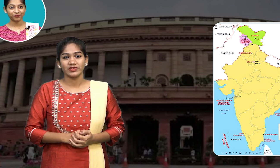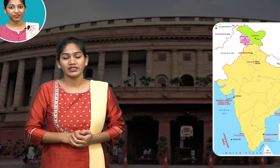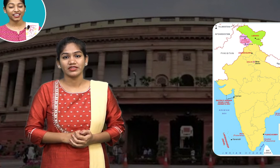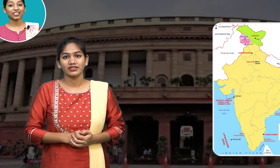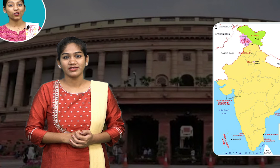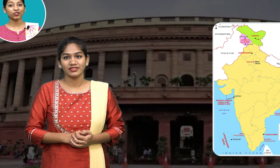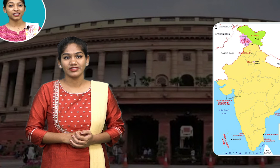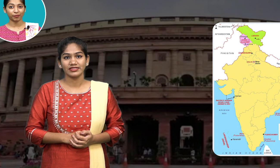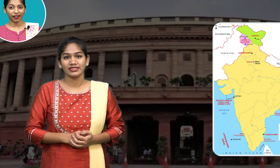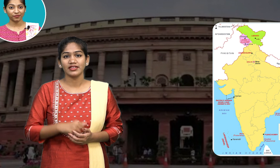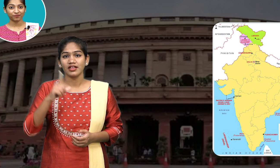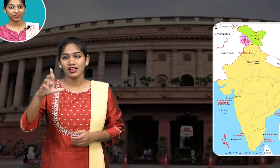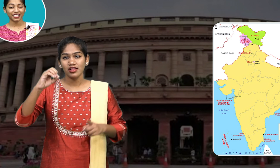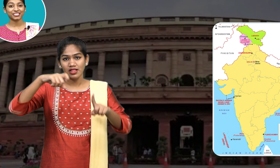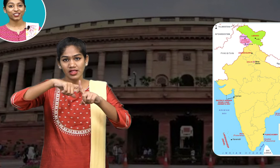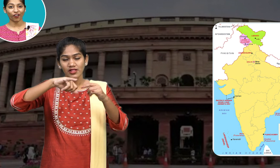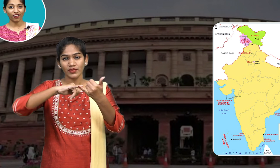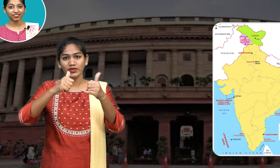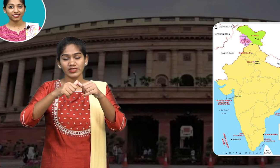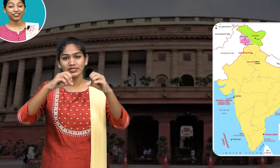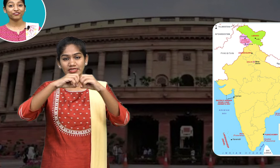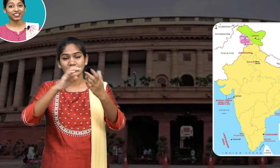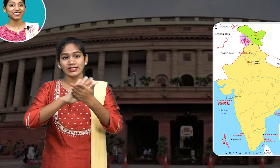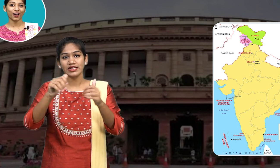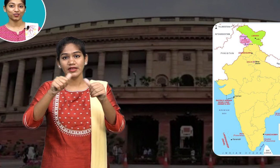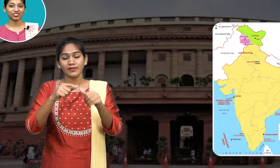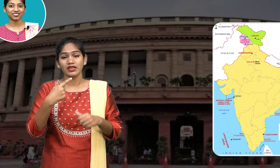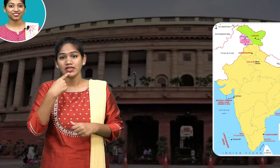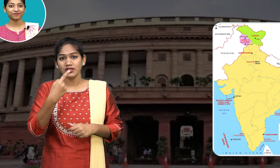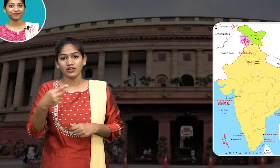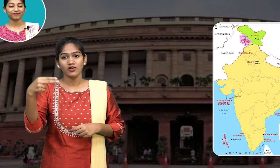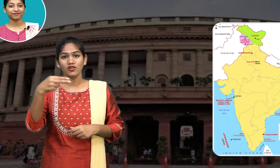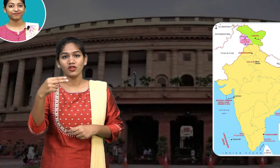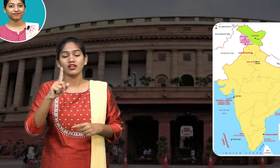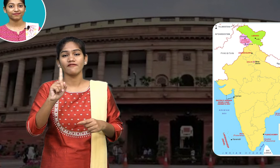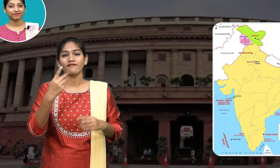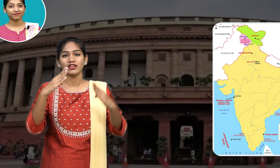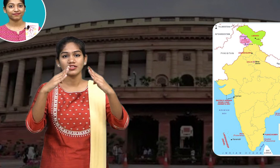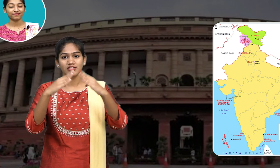Hence, the Lok Sabha is called the first house.